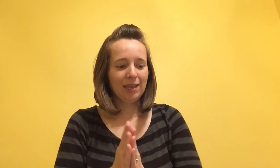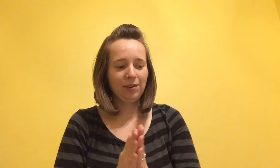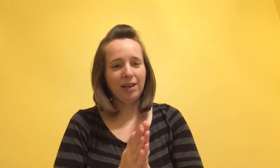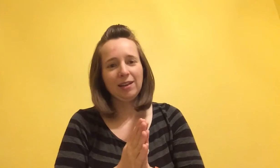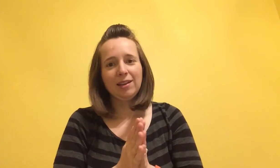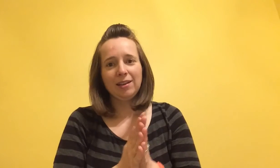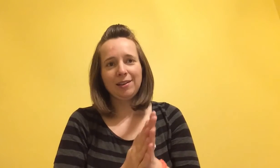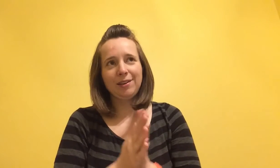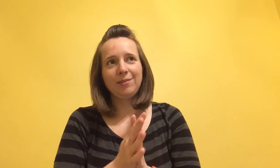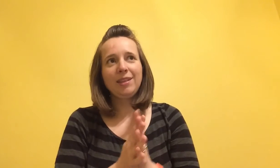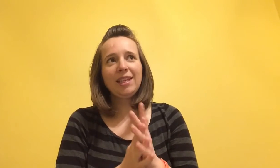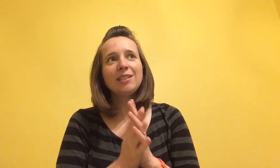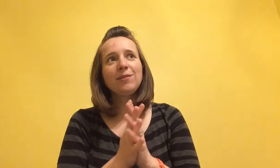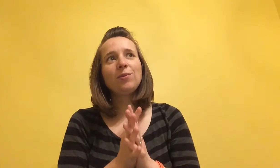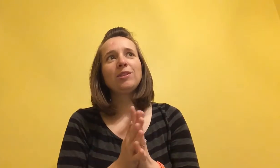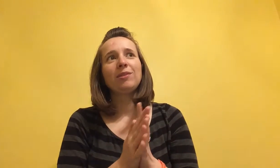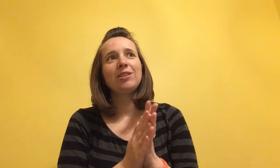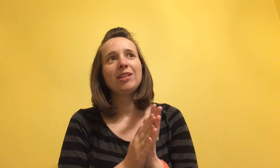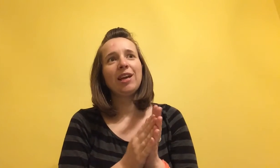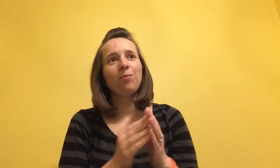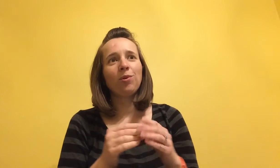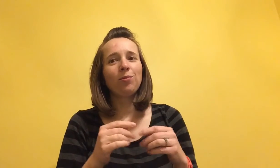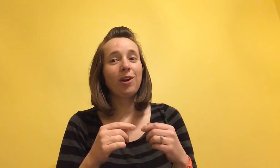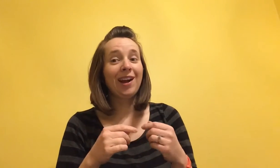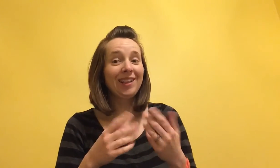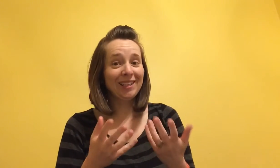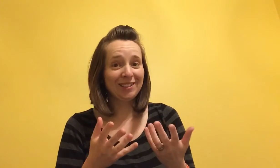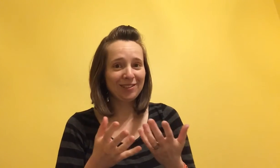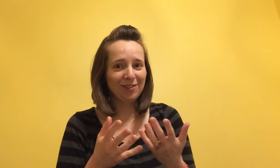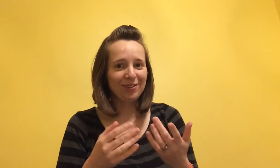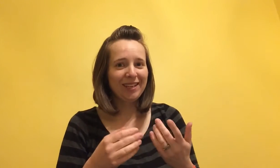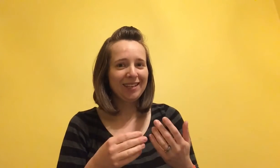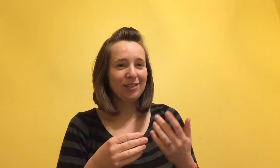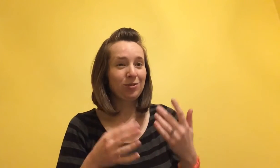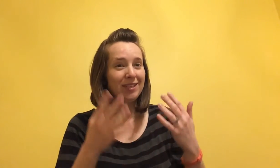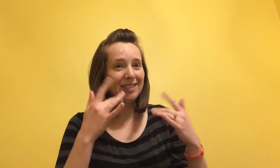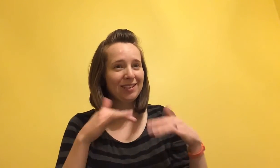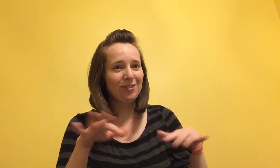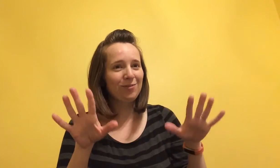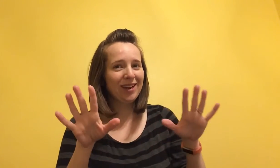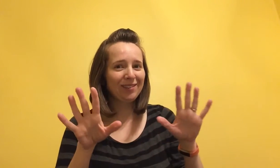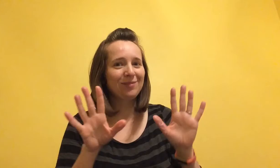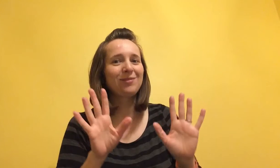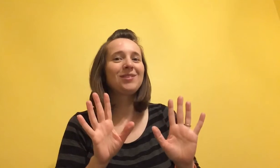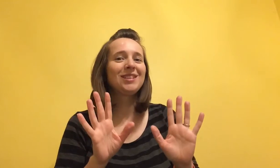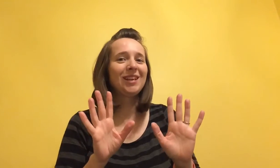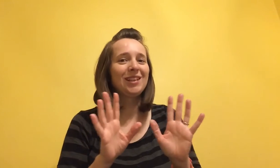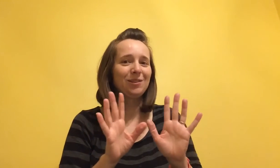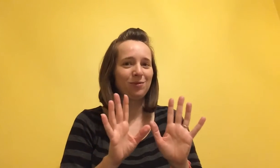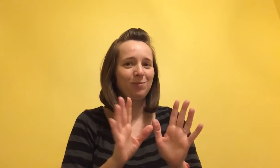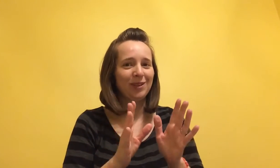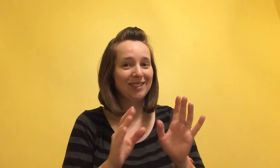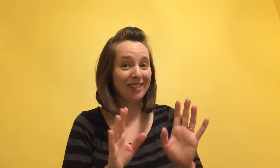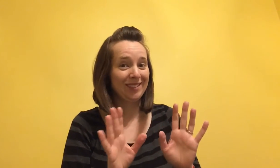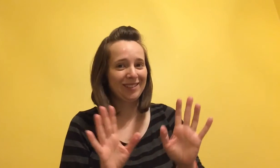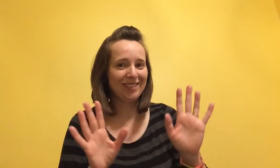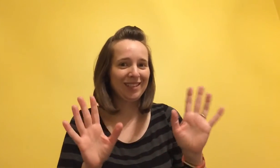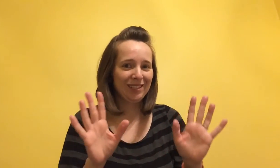right. The next few ones are actually kind of more what I like to call like a transitional way of signing different bugs. I just think this